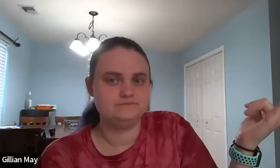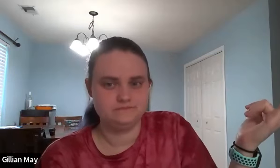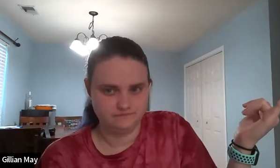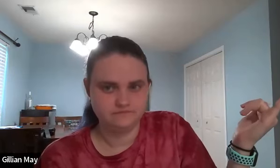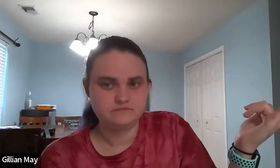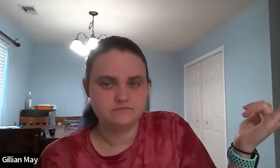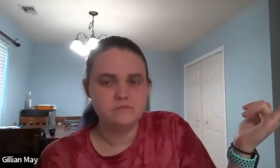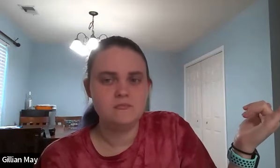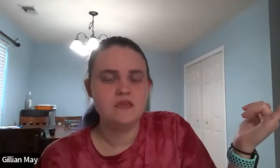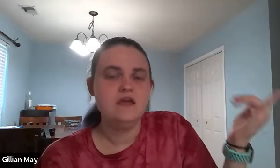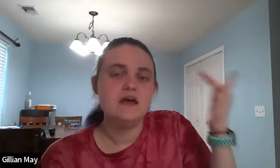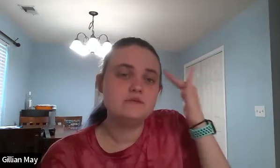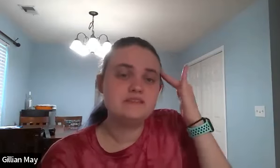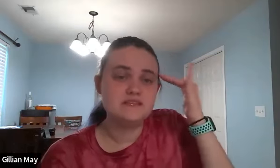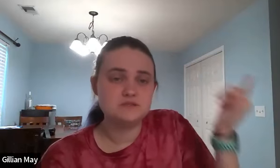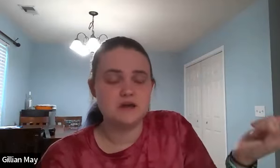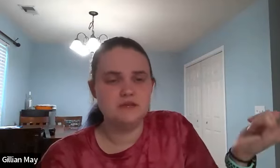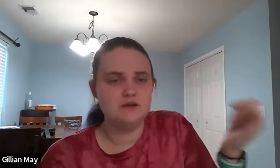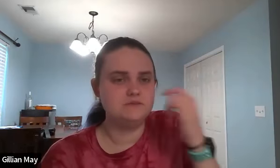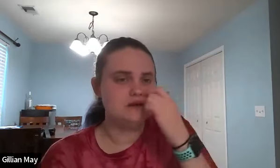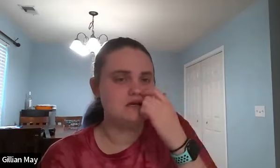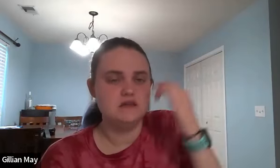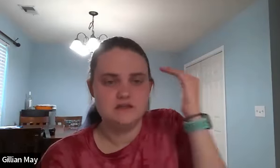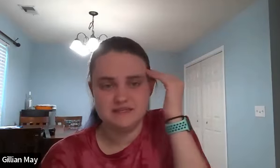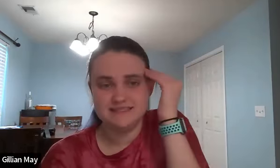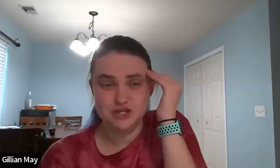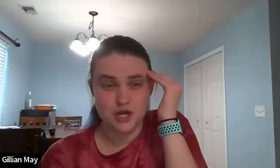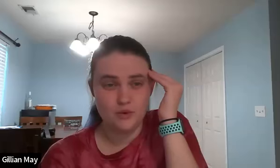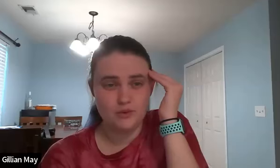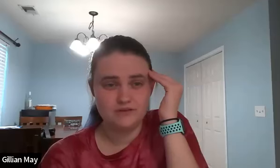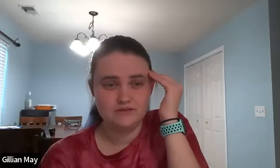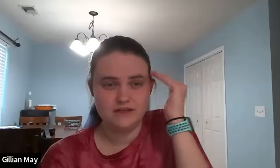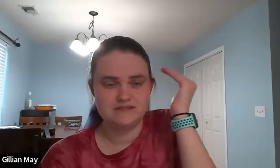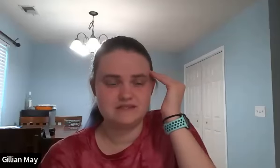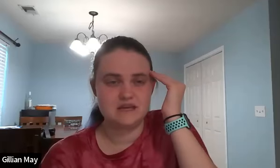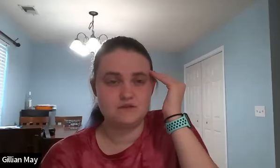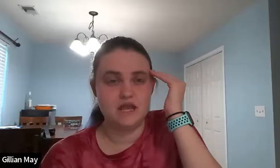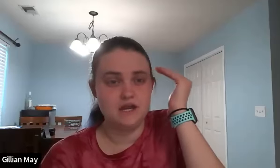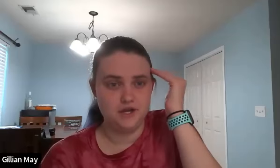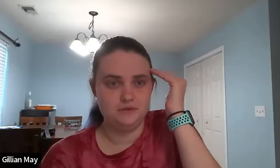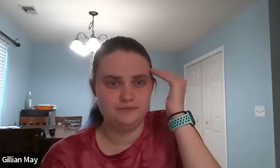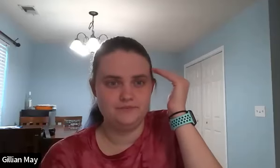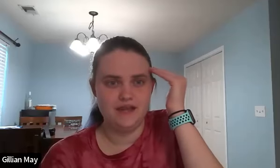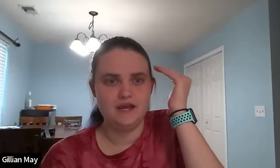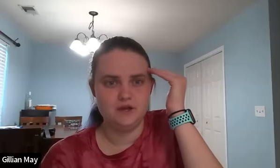Mm-hmm. And the reason this one's up here is because this is no, like this is the sign for like, I know